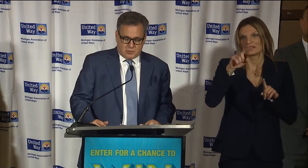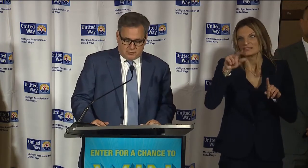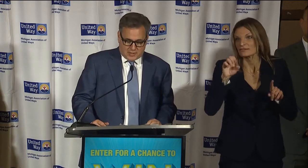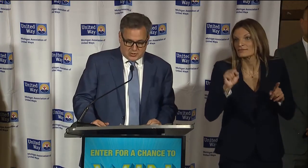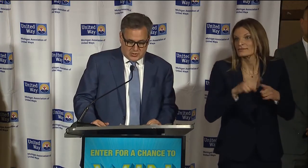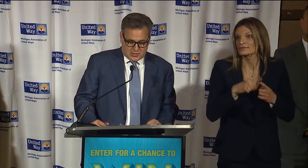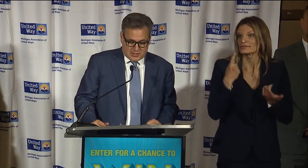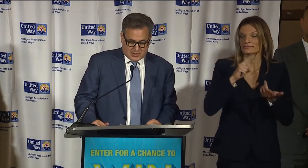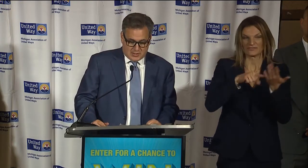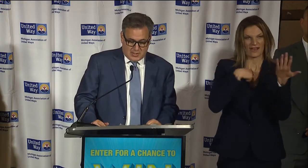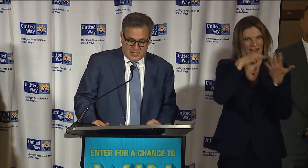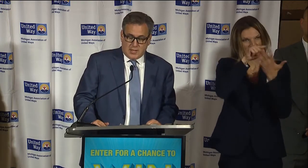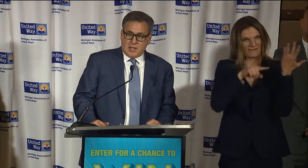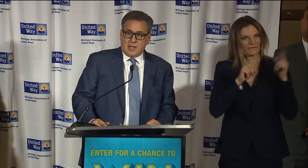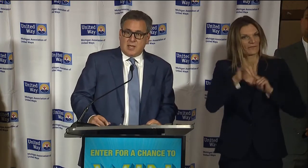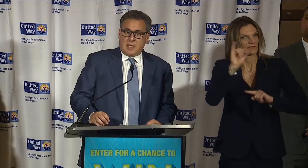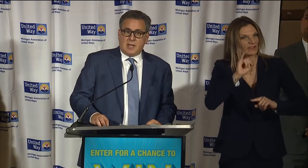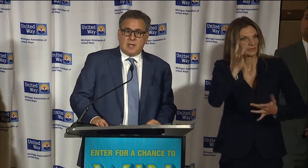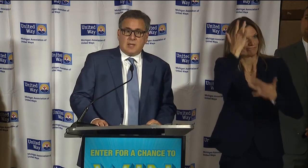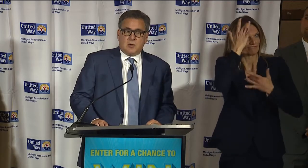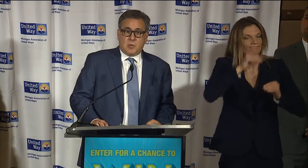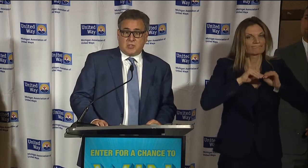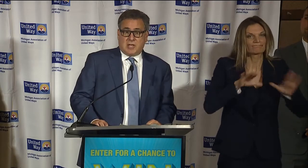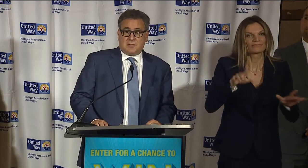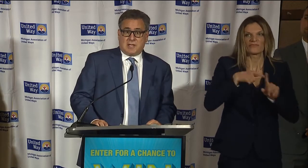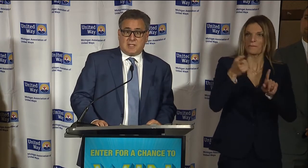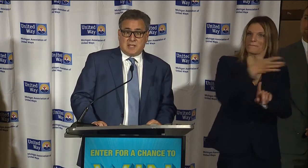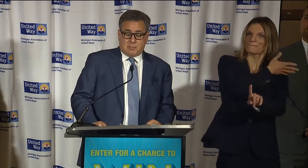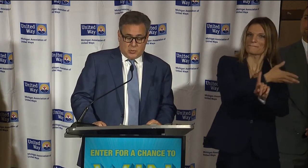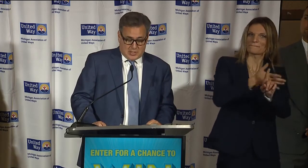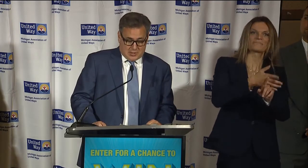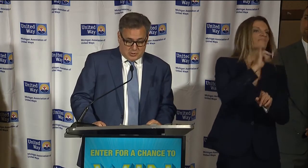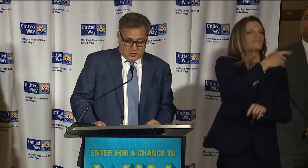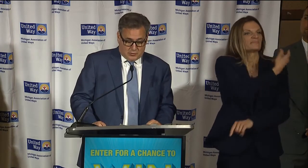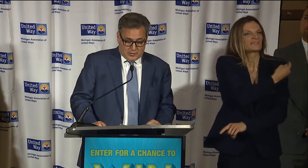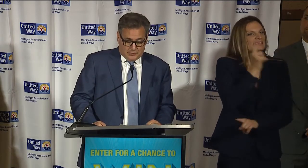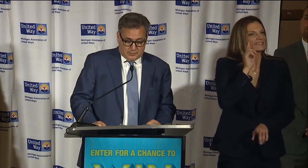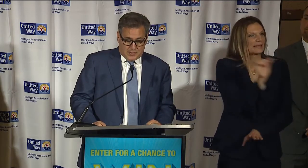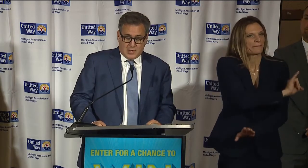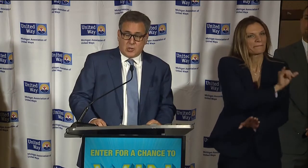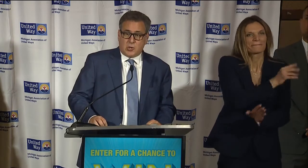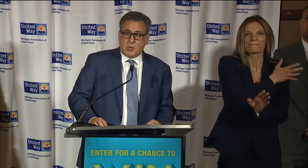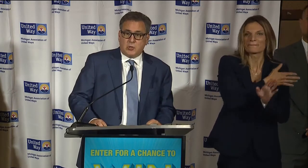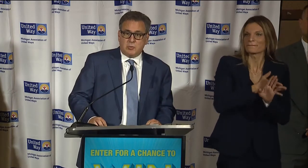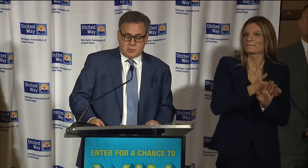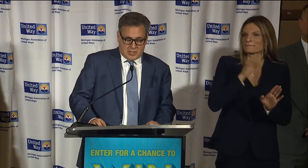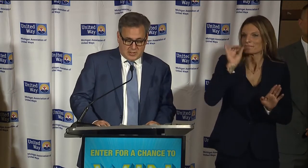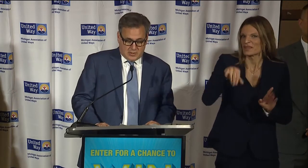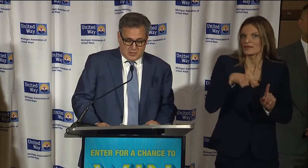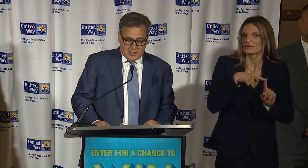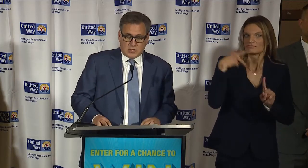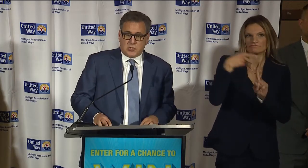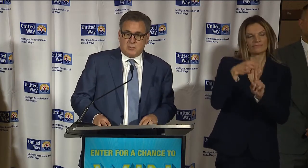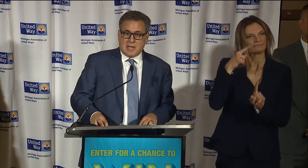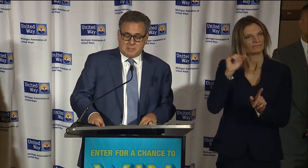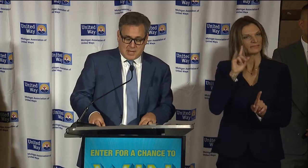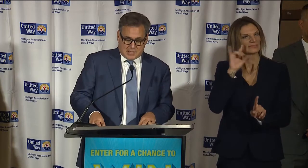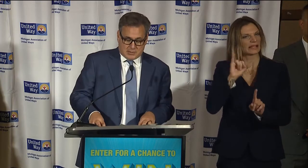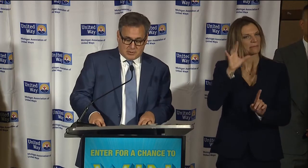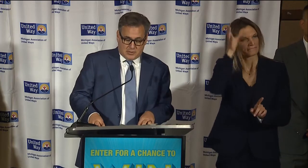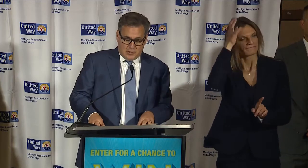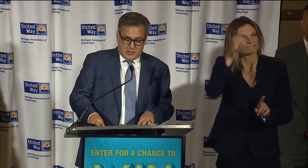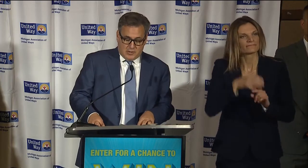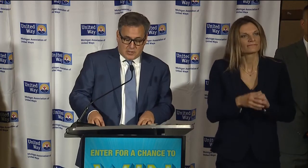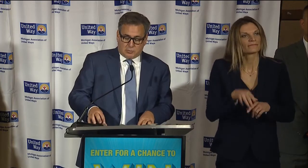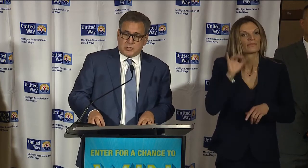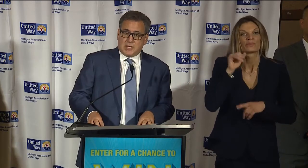many other infectious diseases. We just have to get to that point now with COVID. Herd immunity is going to make it